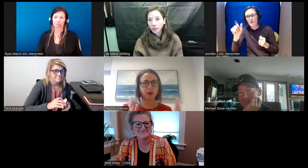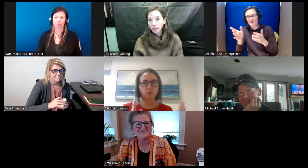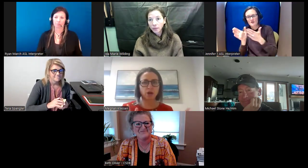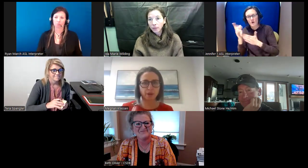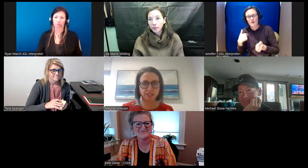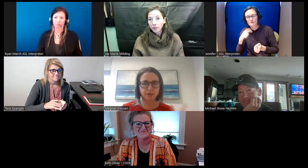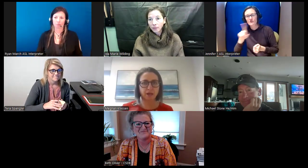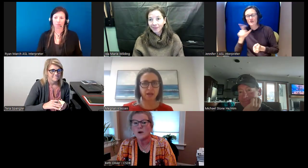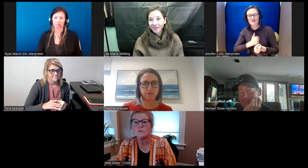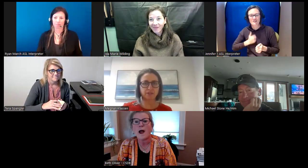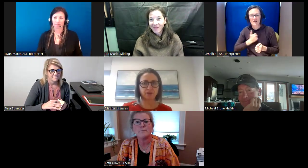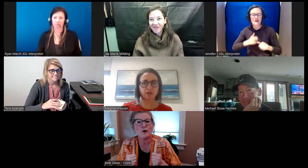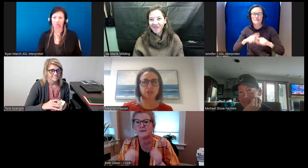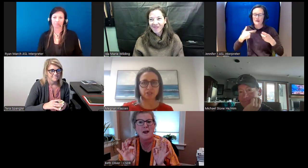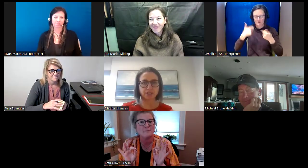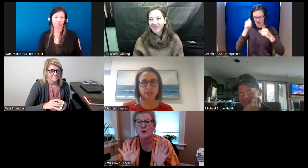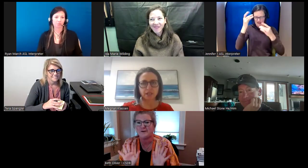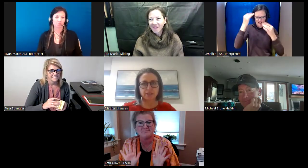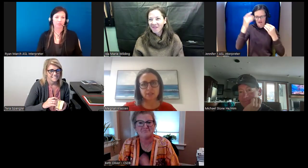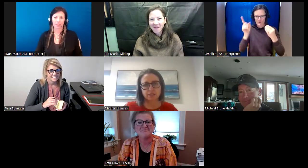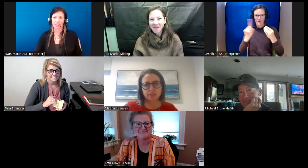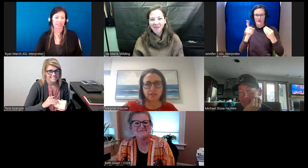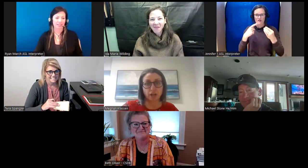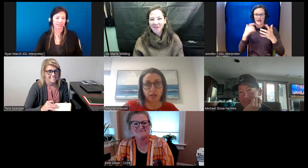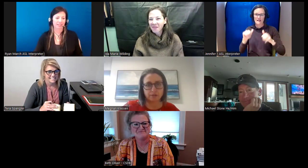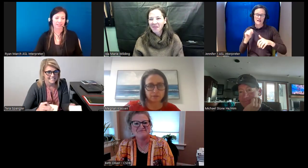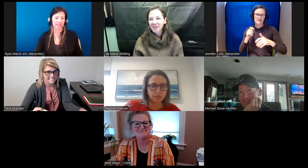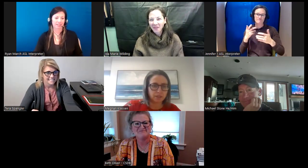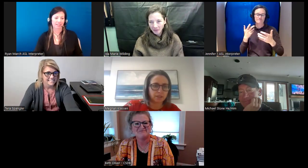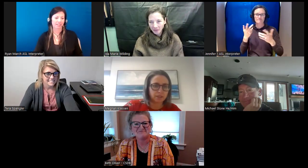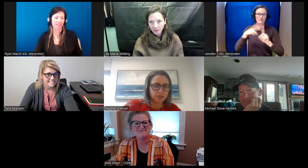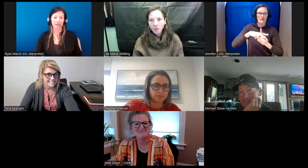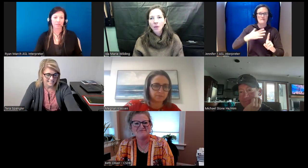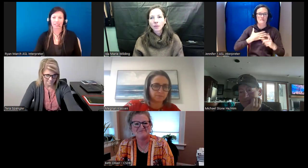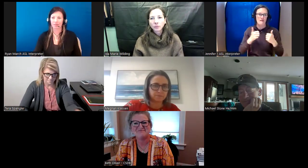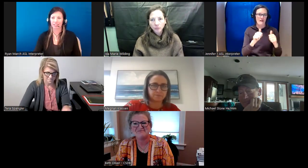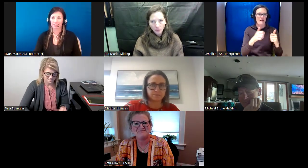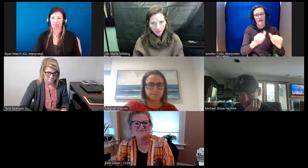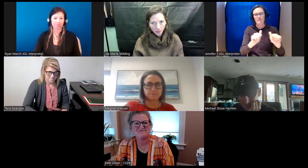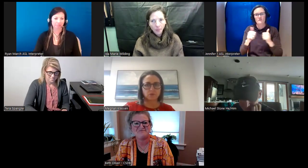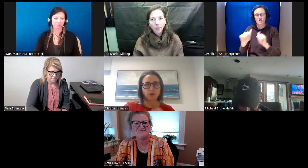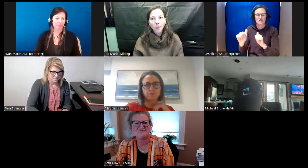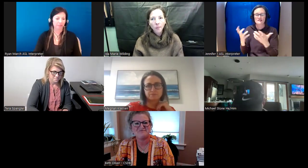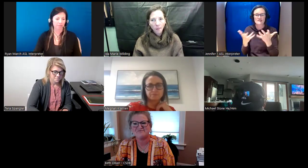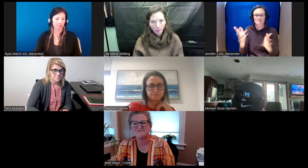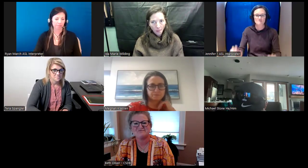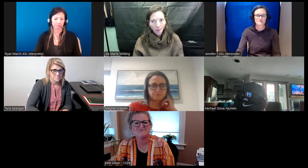thinking about where I might spend my efforts, I'm very interested in this area. No, I'm good. I'm good.